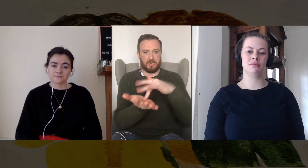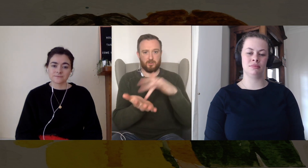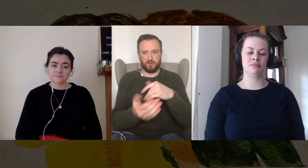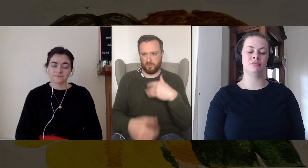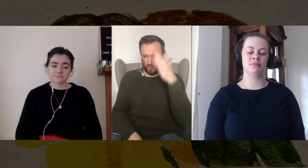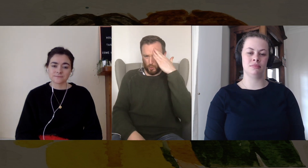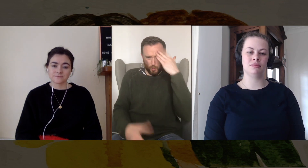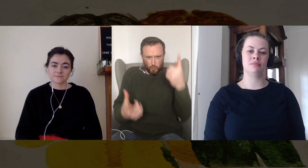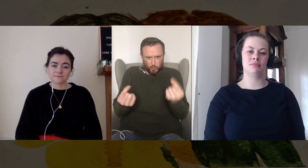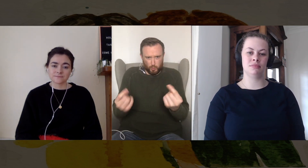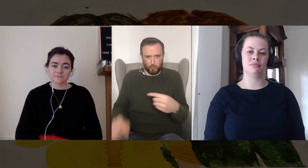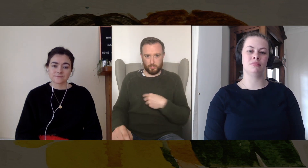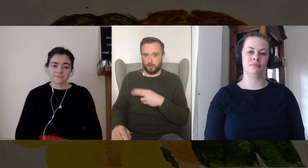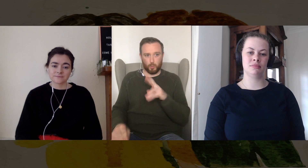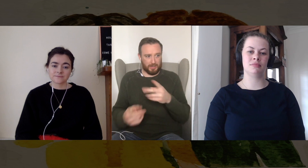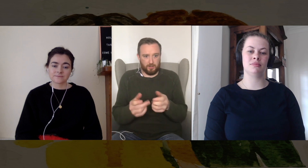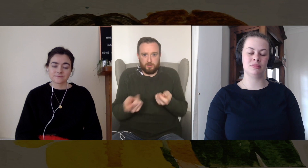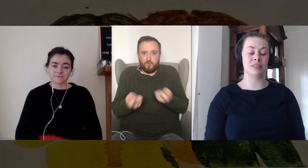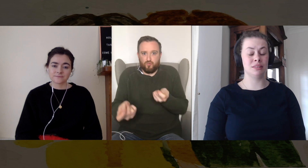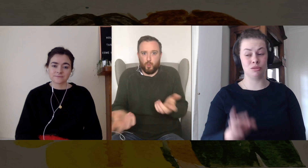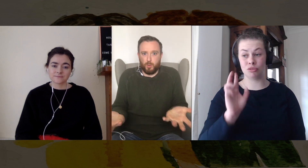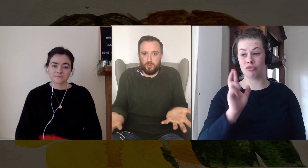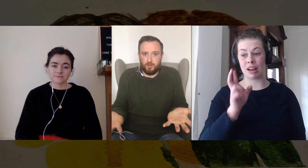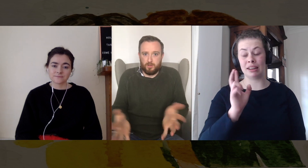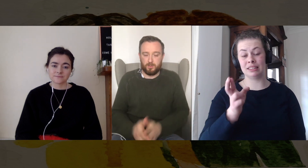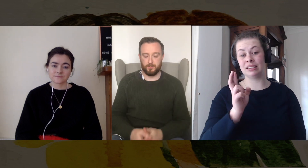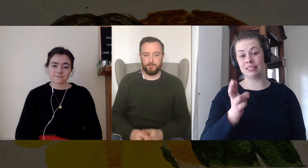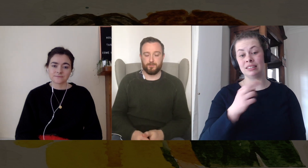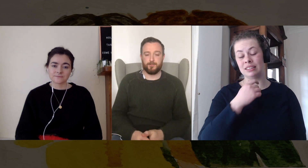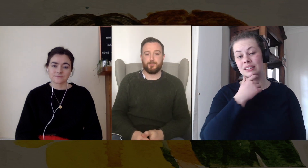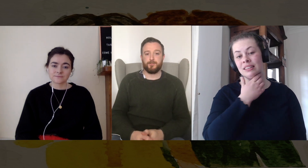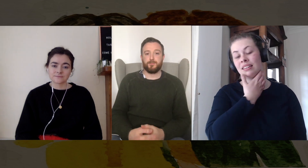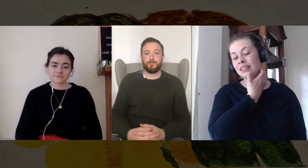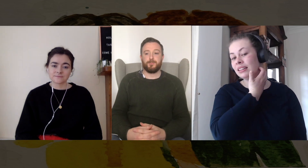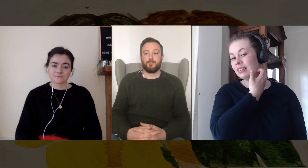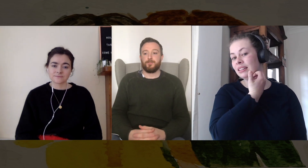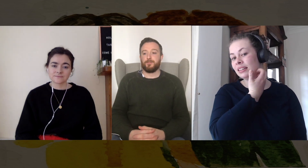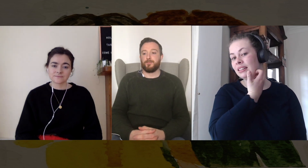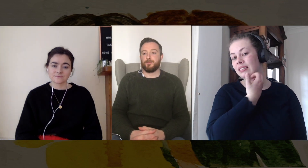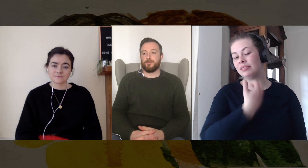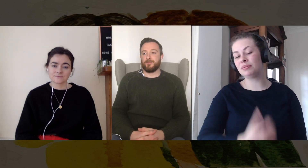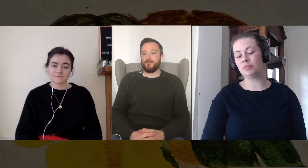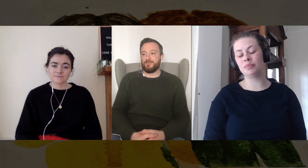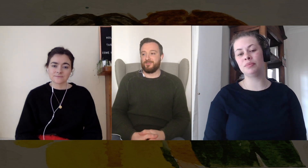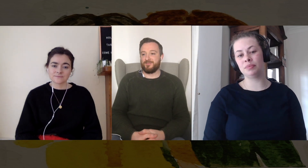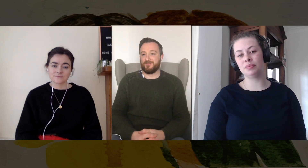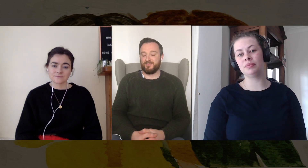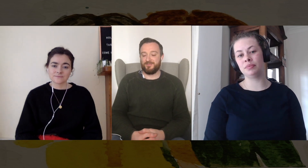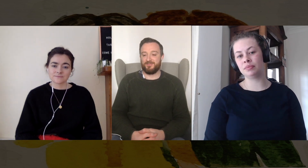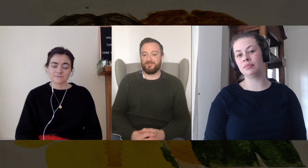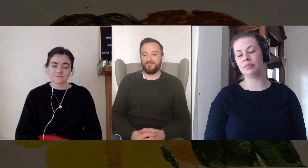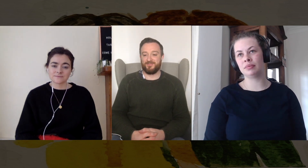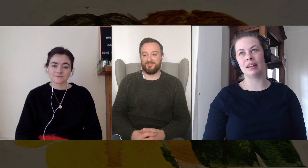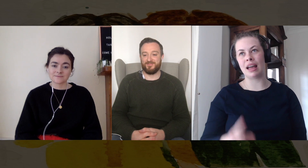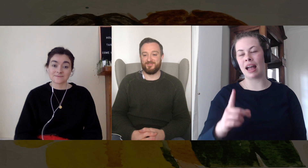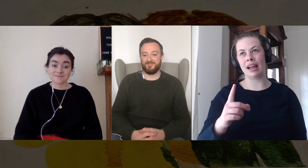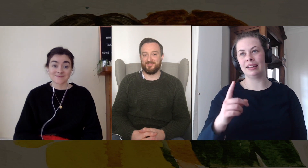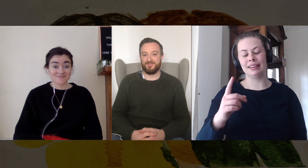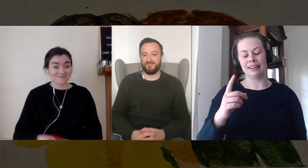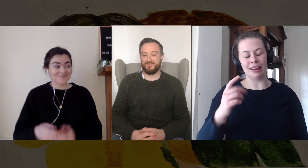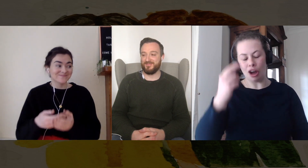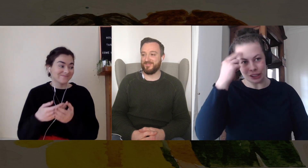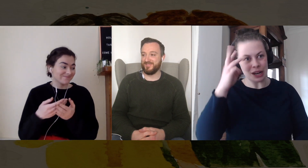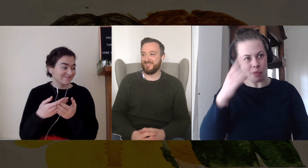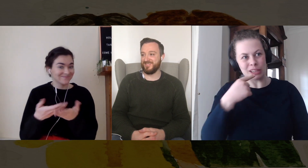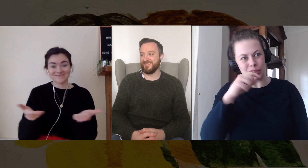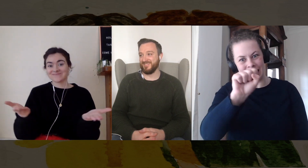cause tension. Yeah. So So you have to get the... if it knows both, it will choose. Because our body and our brain already knows best for us. It doesn't